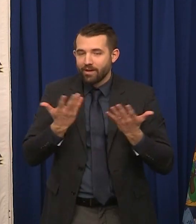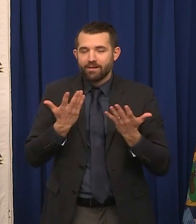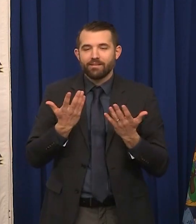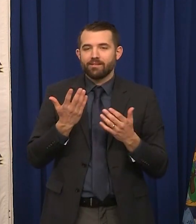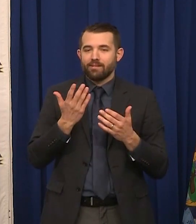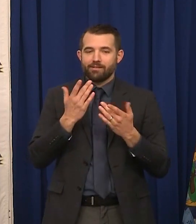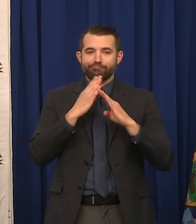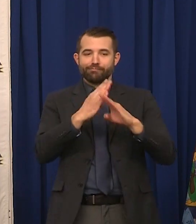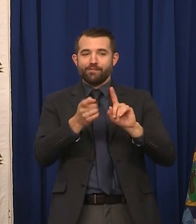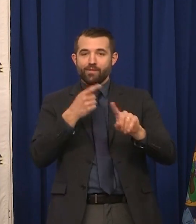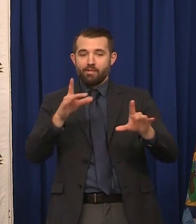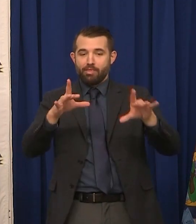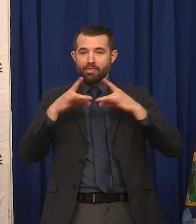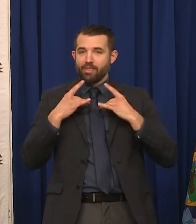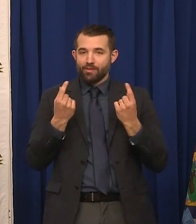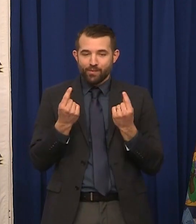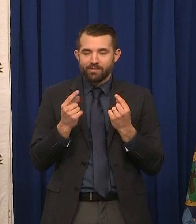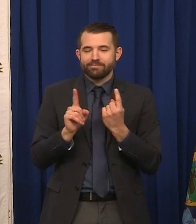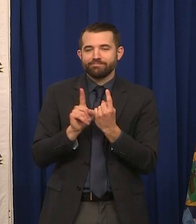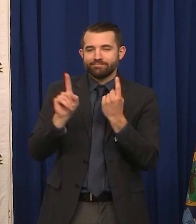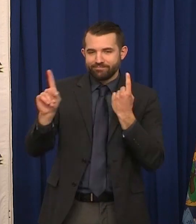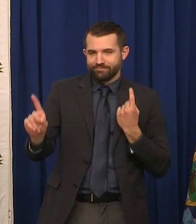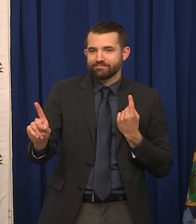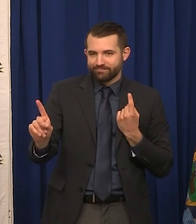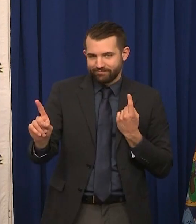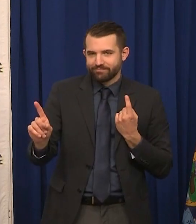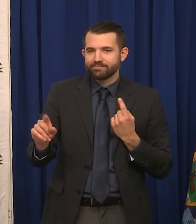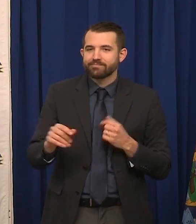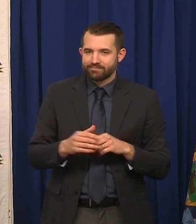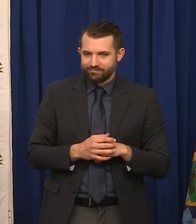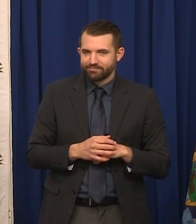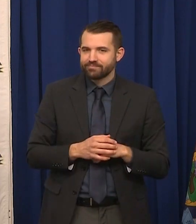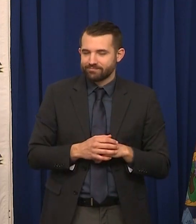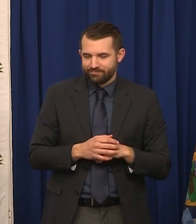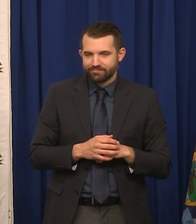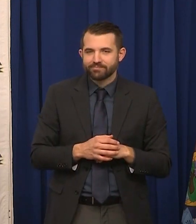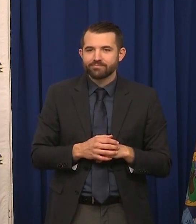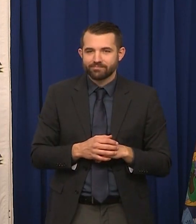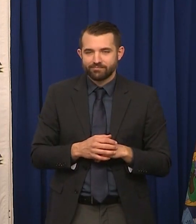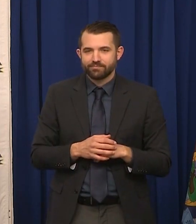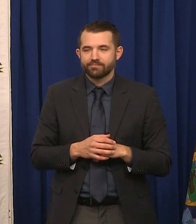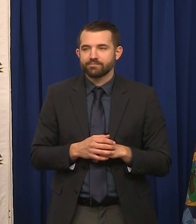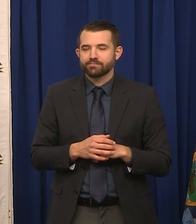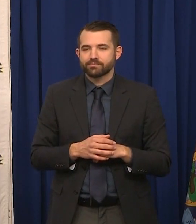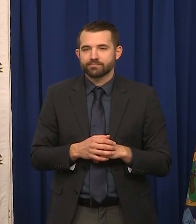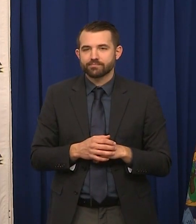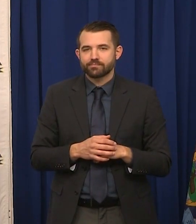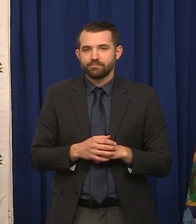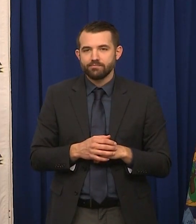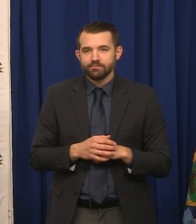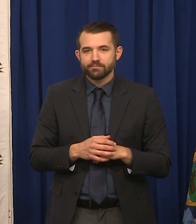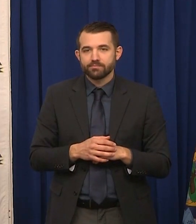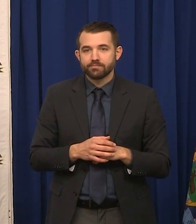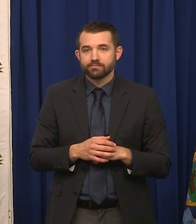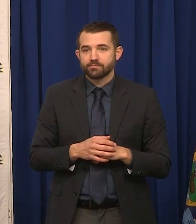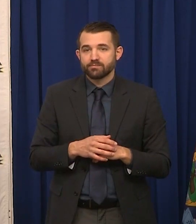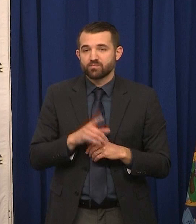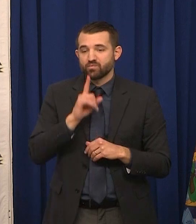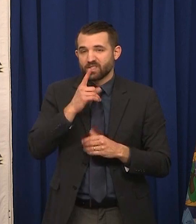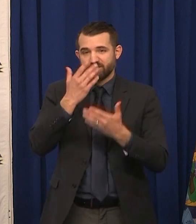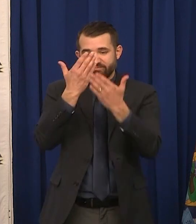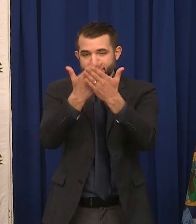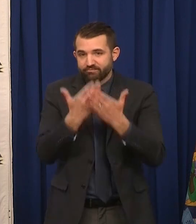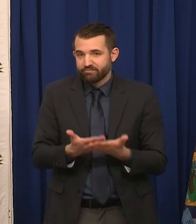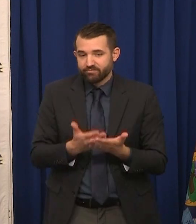transmission of the virus. There's evidence anecdotally, as well as from some of these other sources, that it's occurring, and I thank everyone